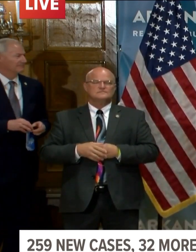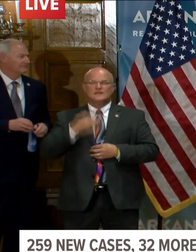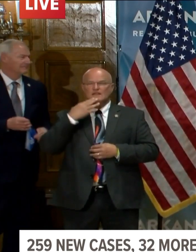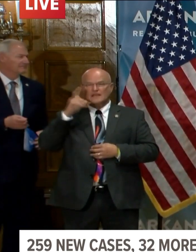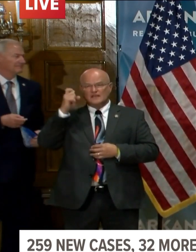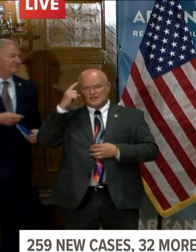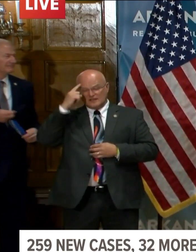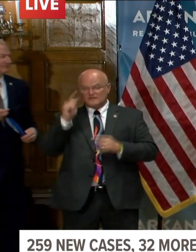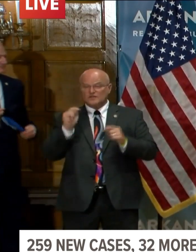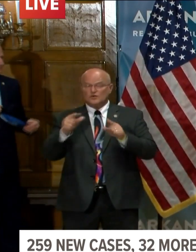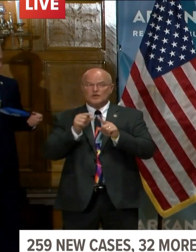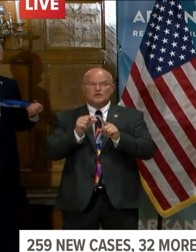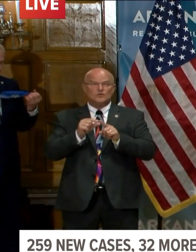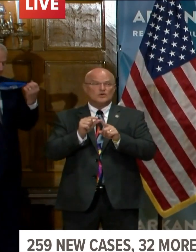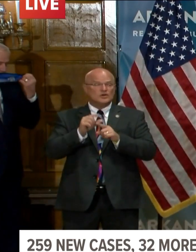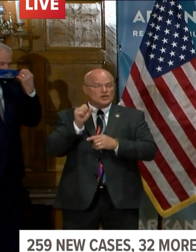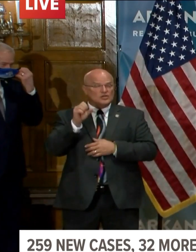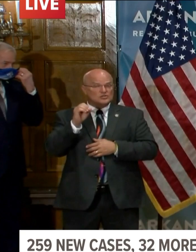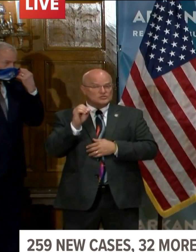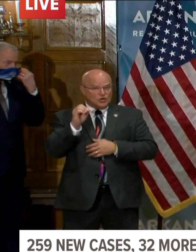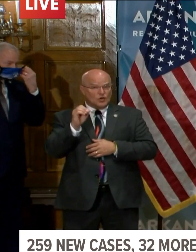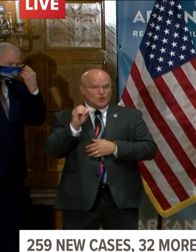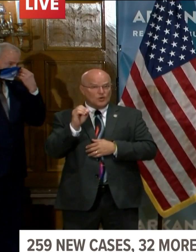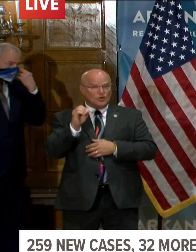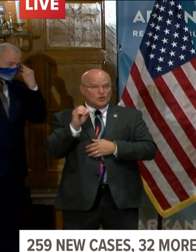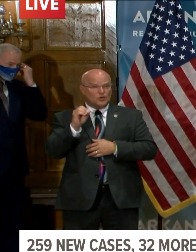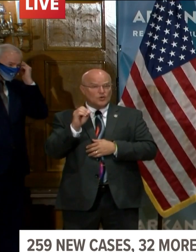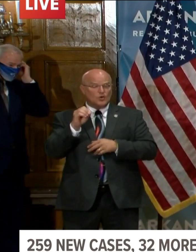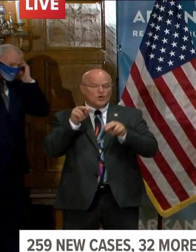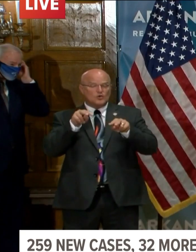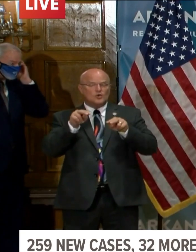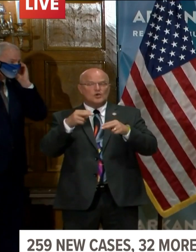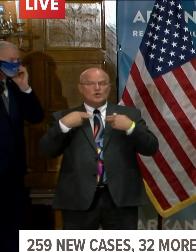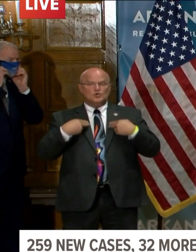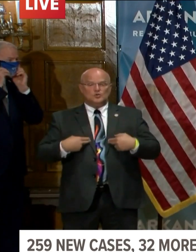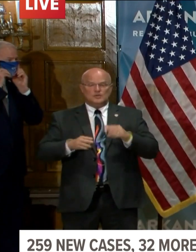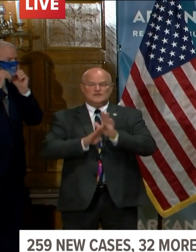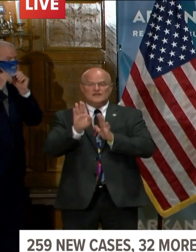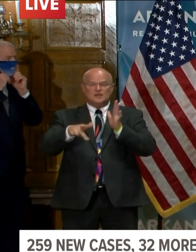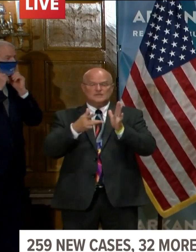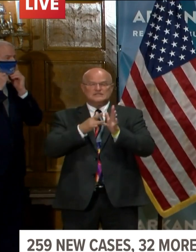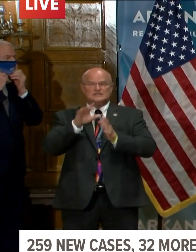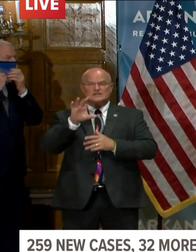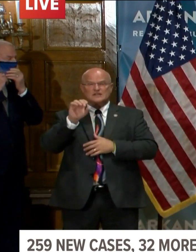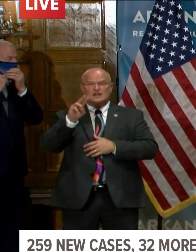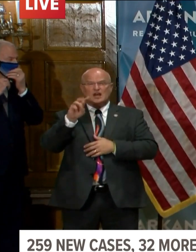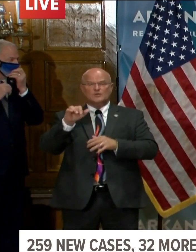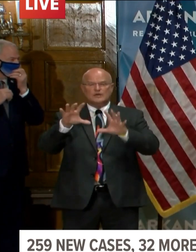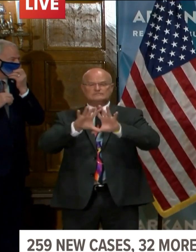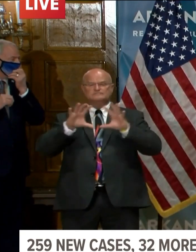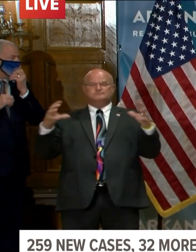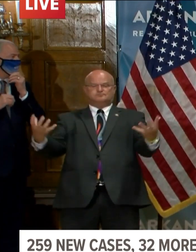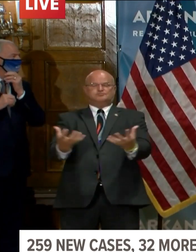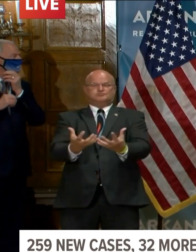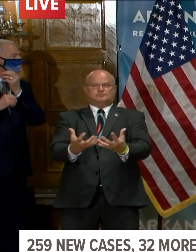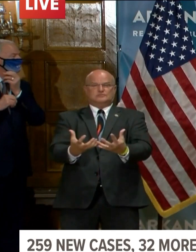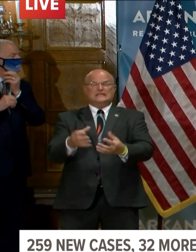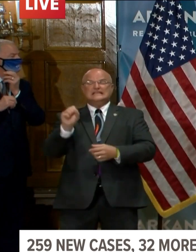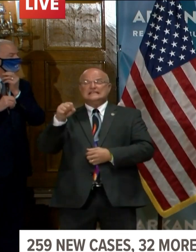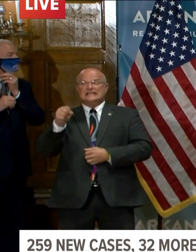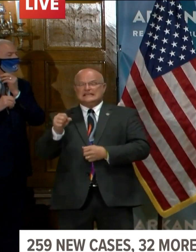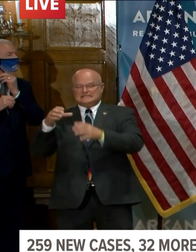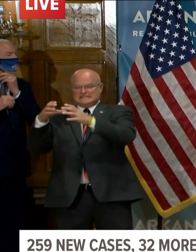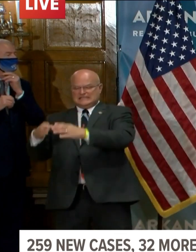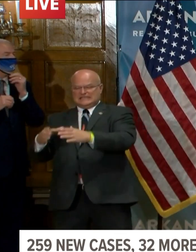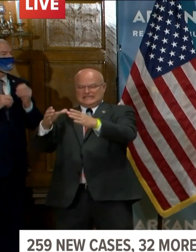Thank you, Governor. Just a quick word. So we do view the Human Development Center in Conway as a single unit. Yes, there are